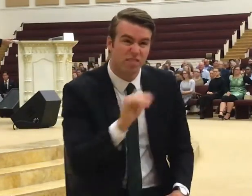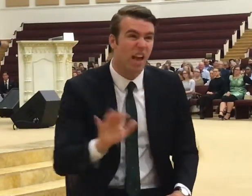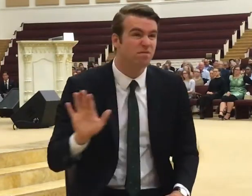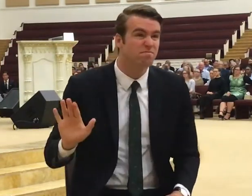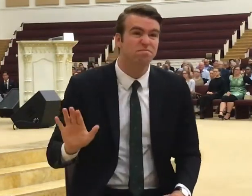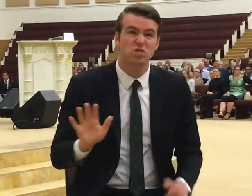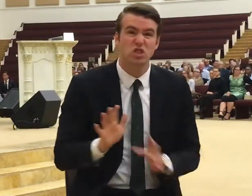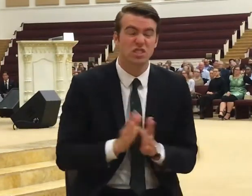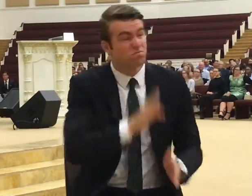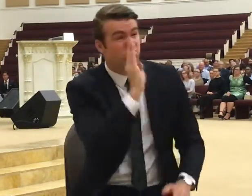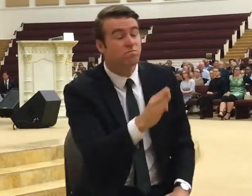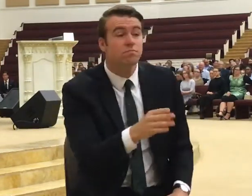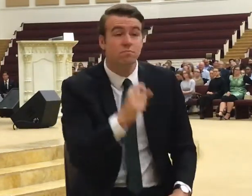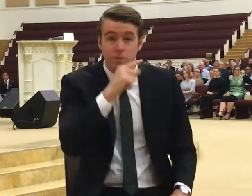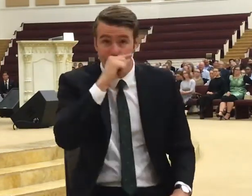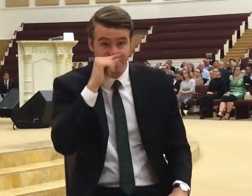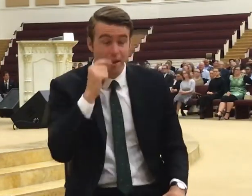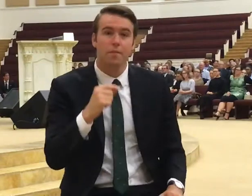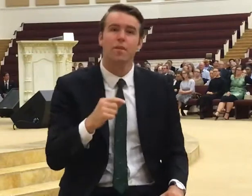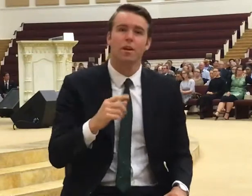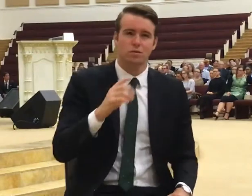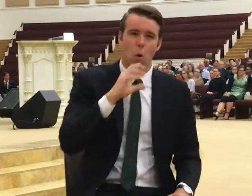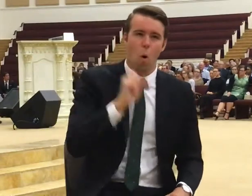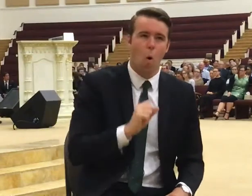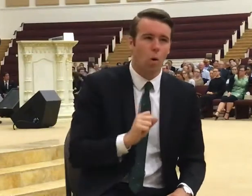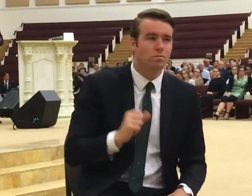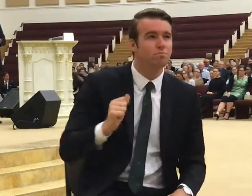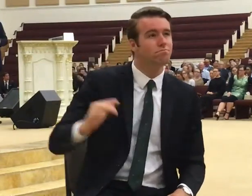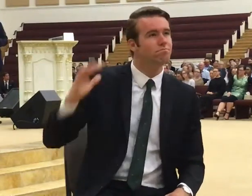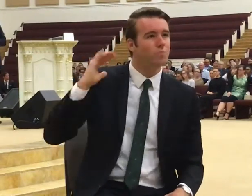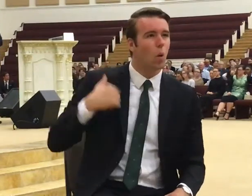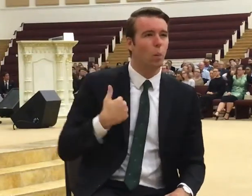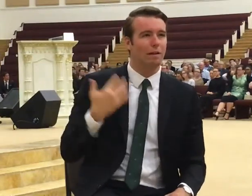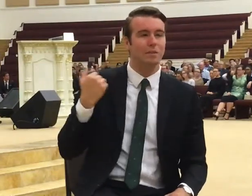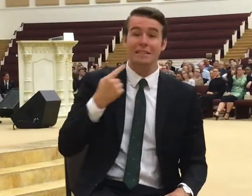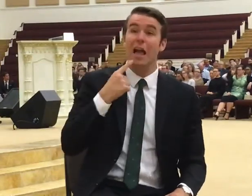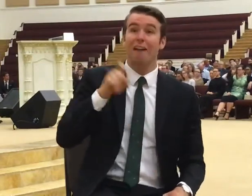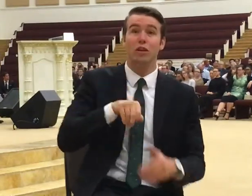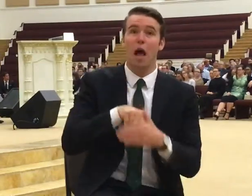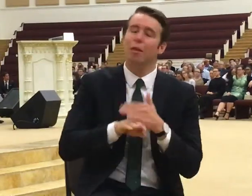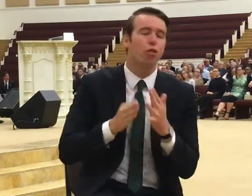And if you're going to come in like we used to sing, you've got to come in at the door.